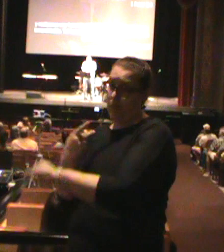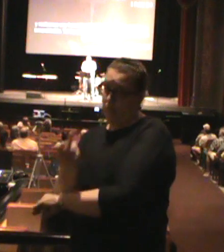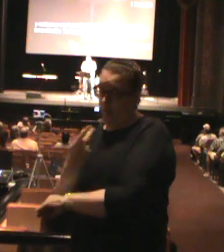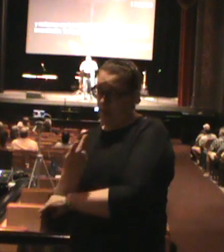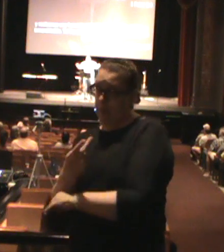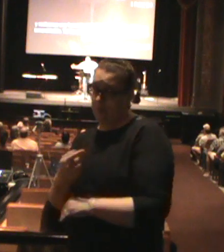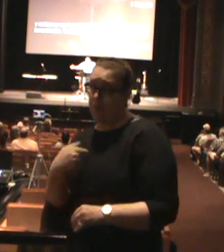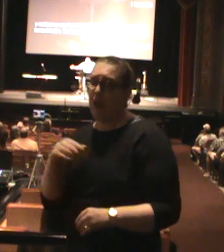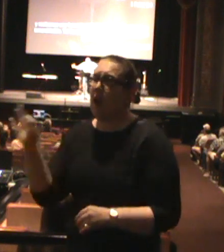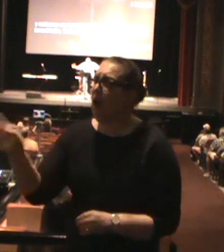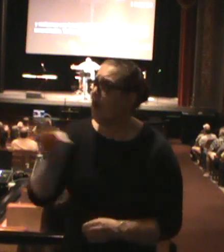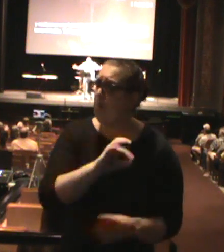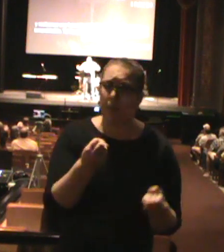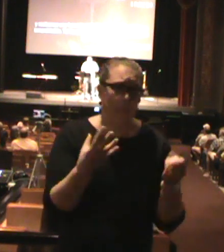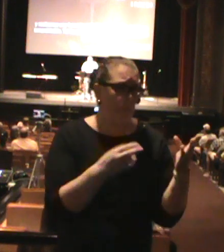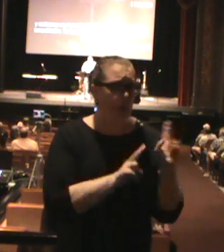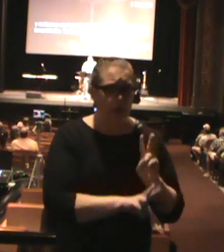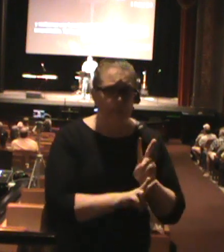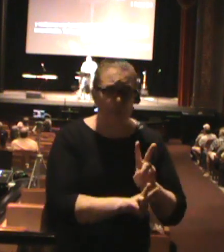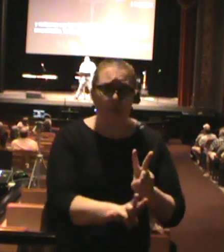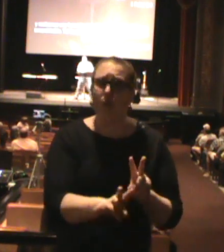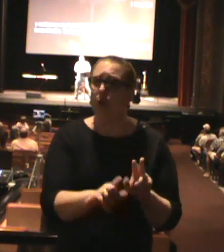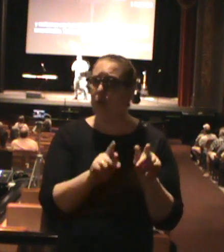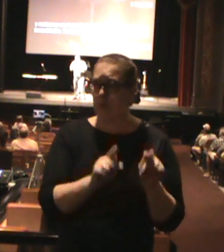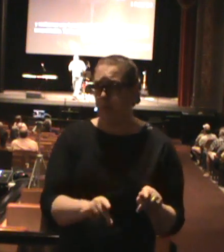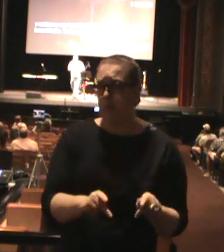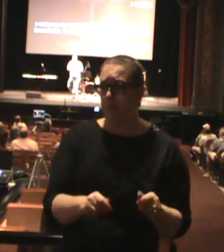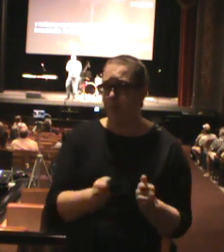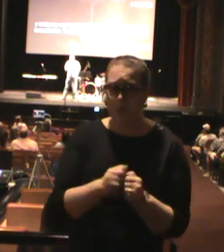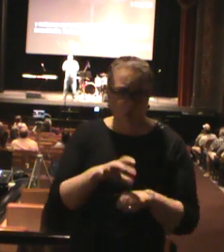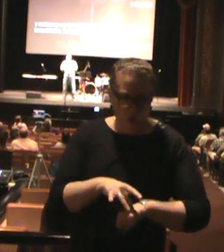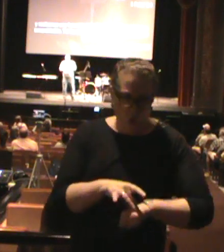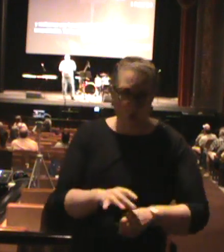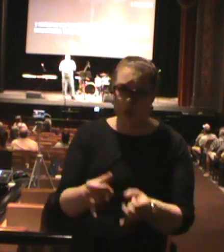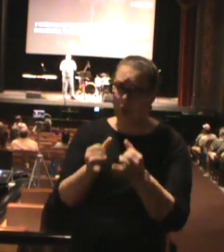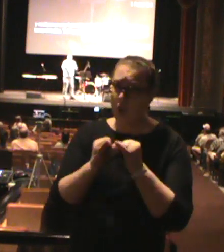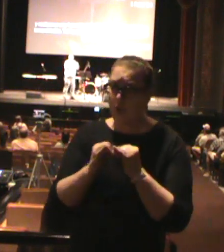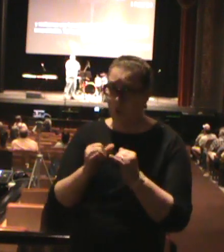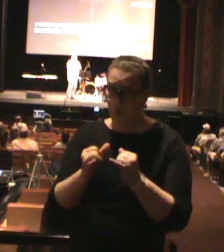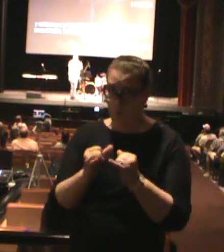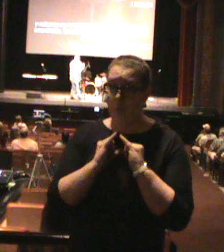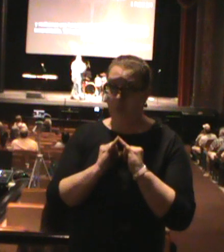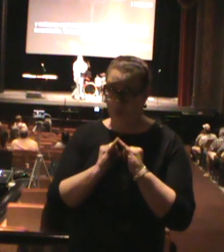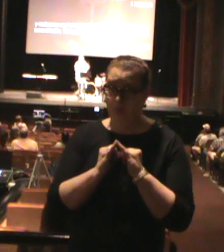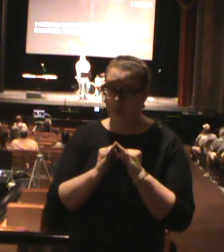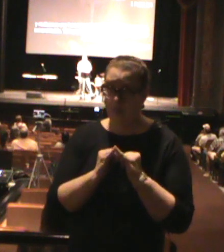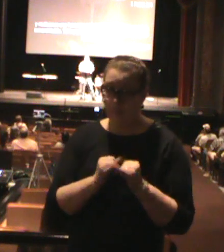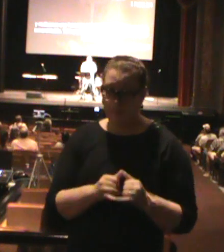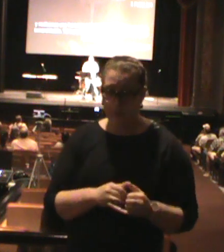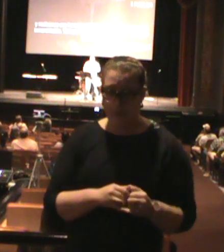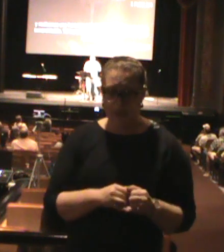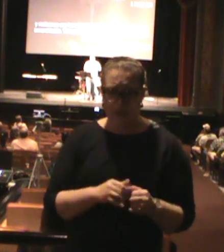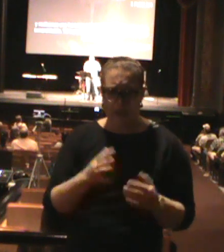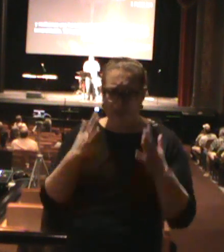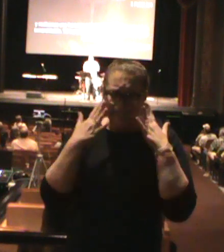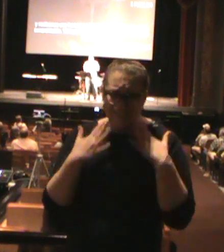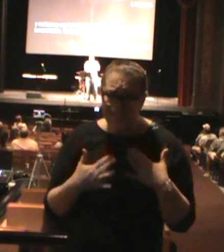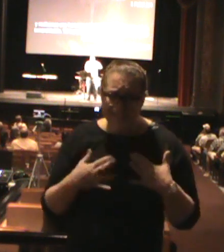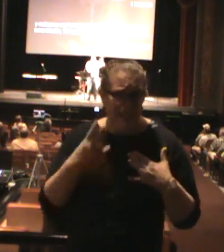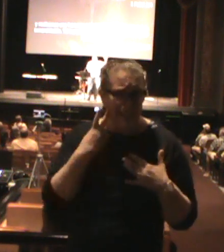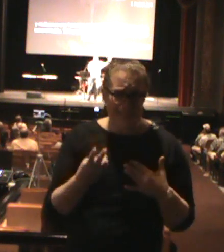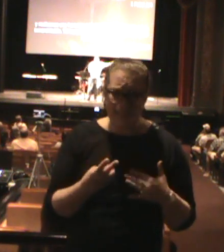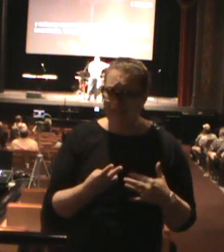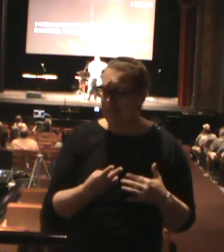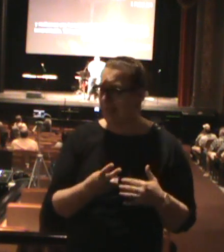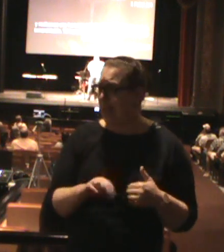funerals for people with earthly riches, and it's sad to see how quick people with earthly treasures fight over